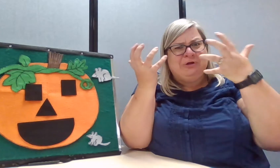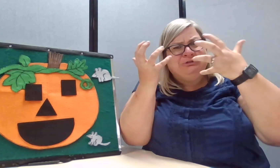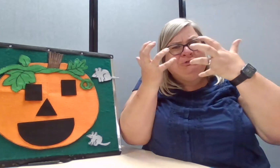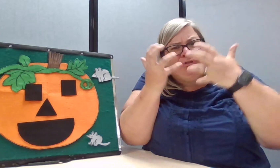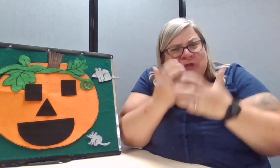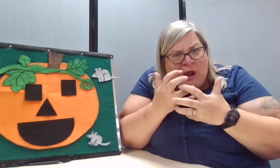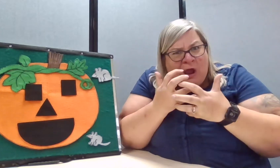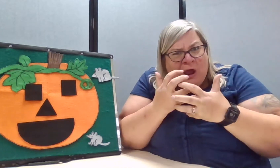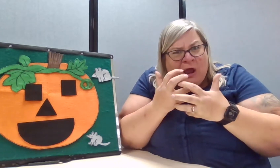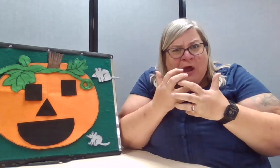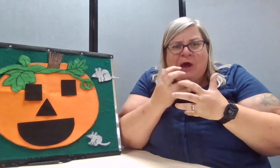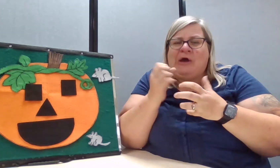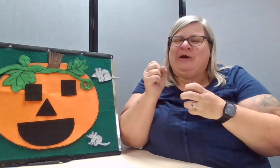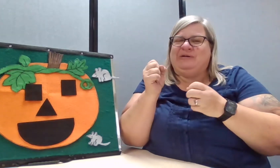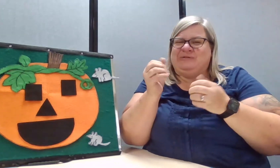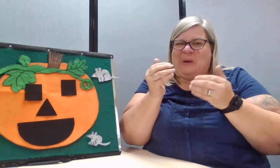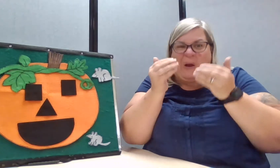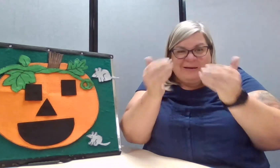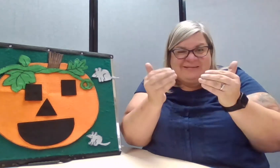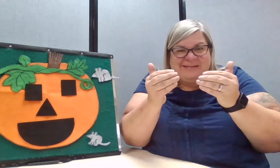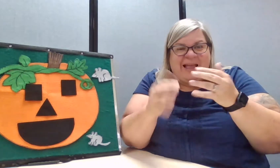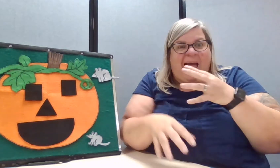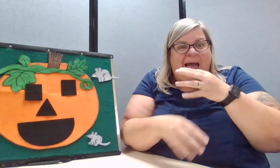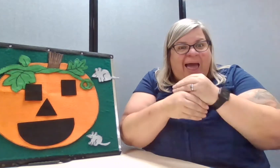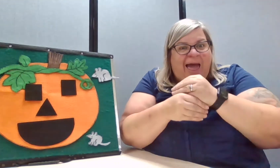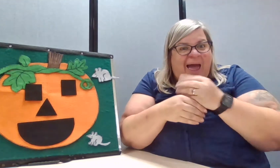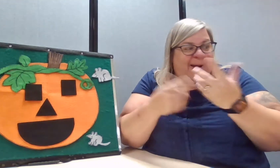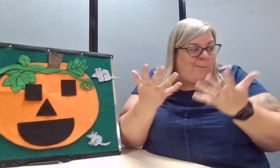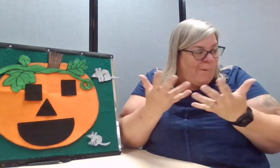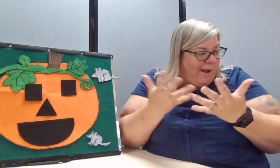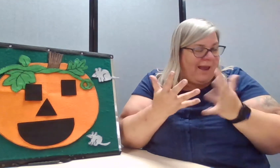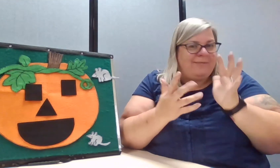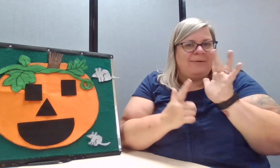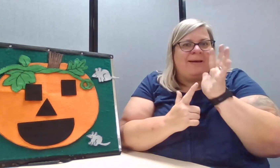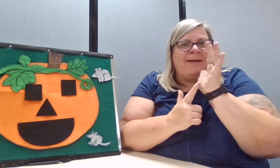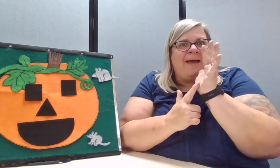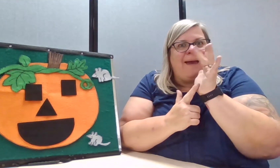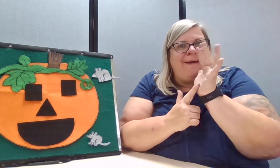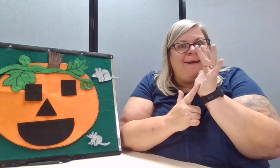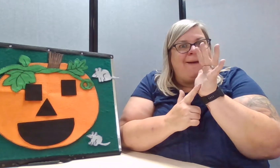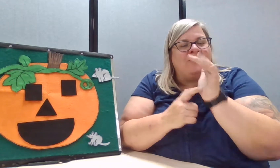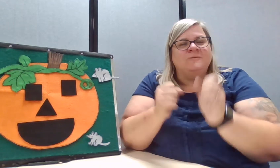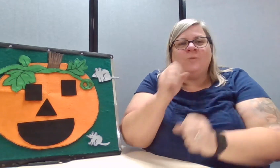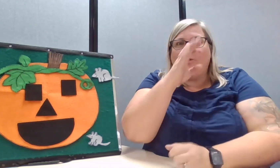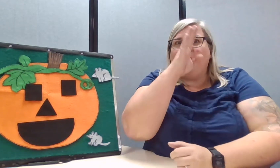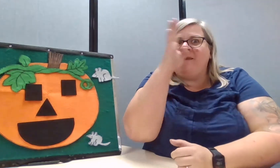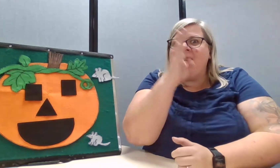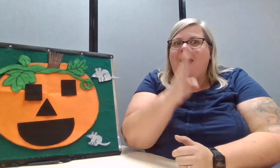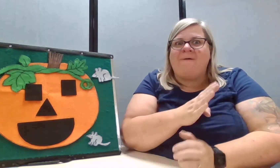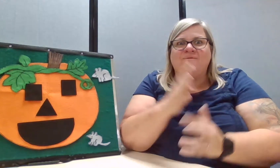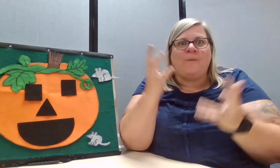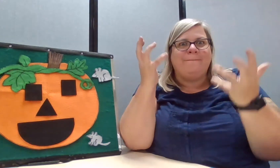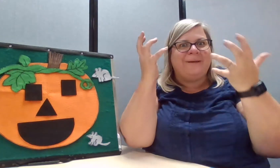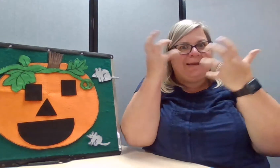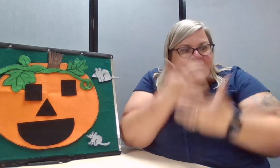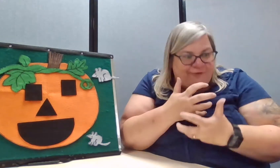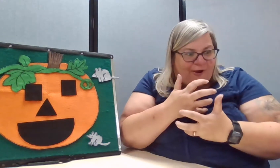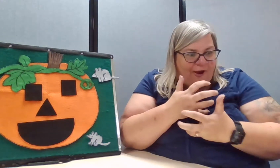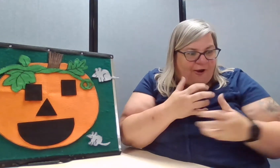and decided things looked a little bit dark, so went ahead and added a candle so